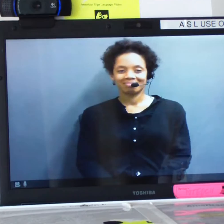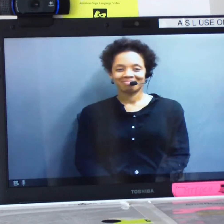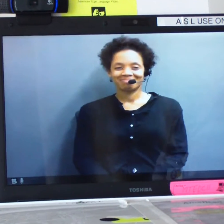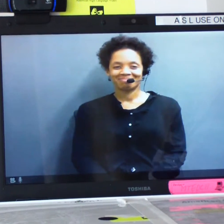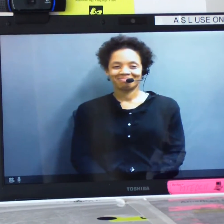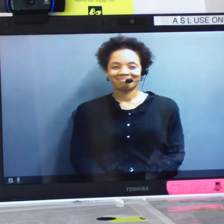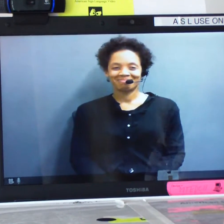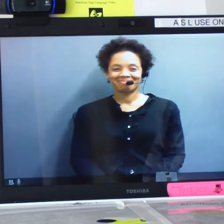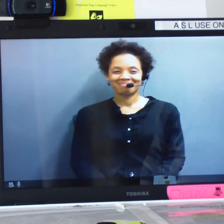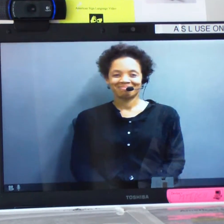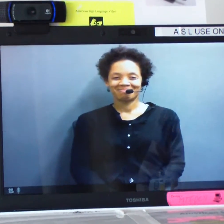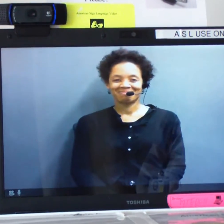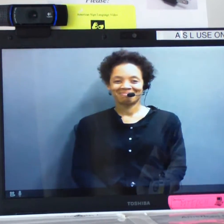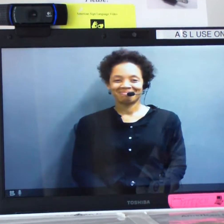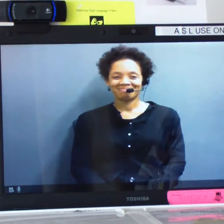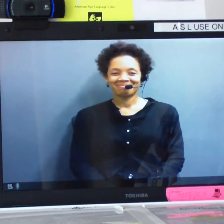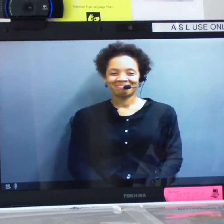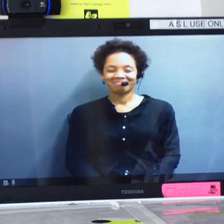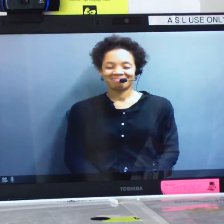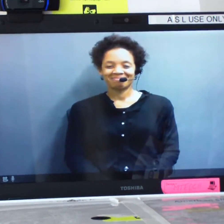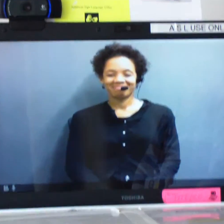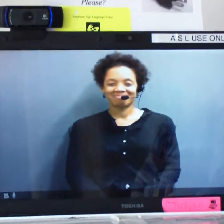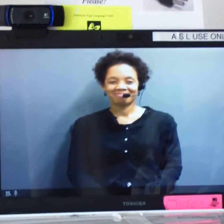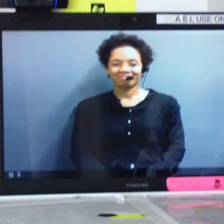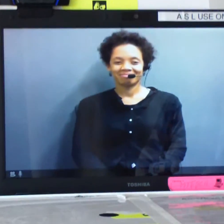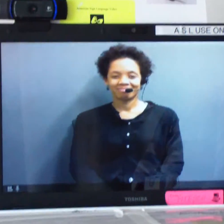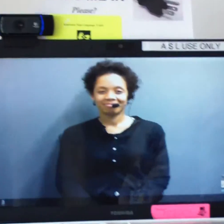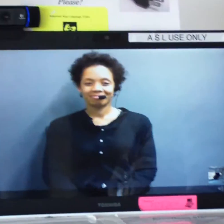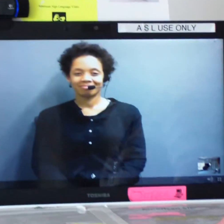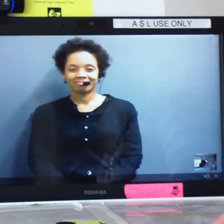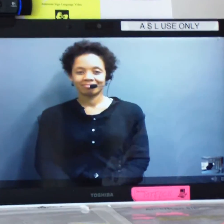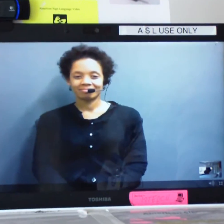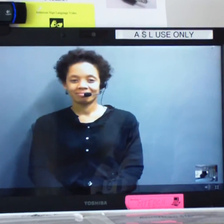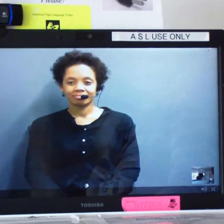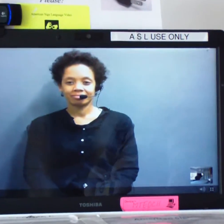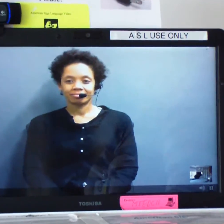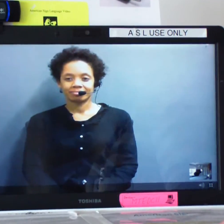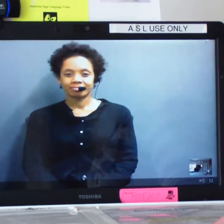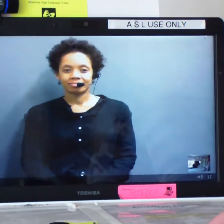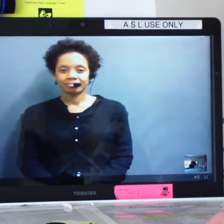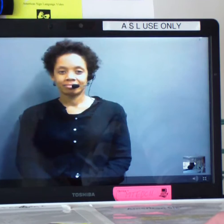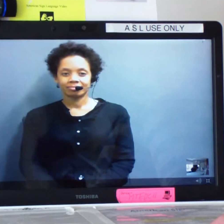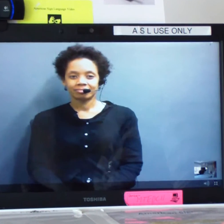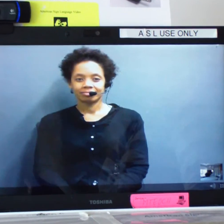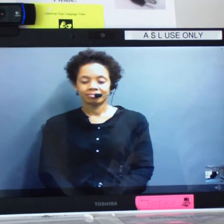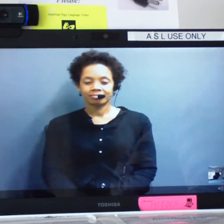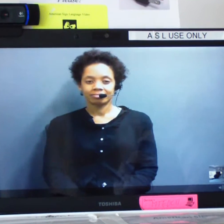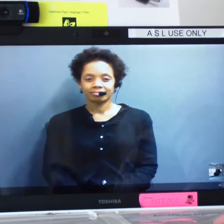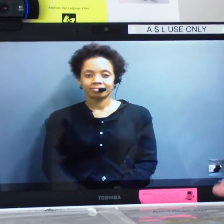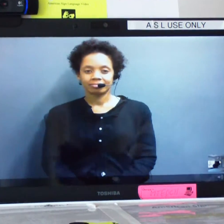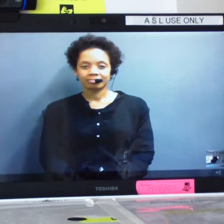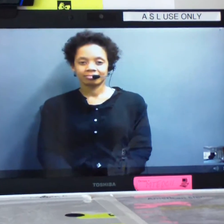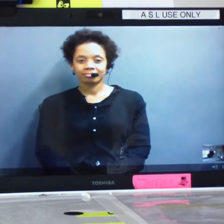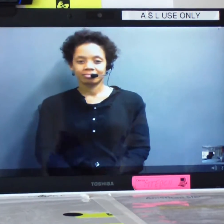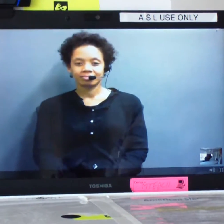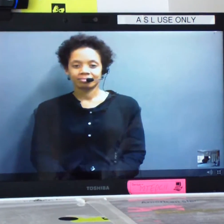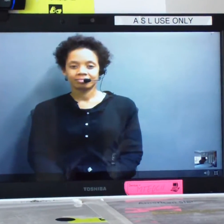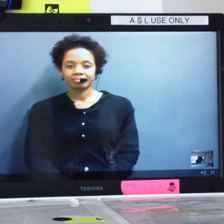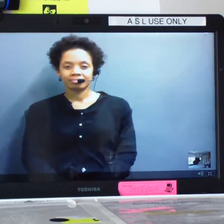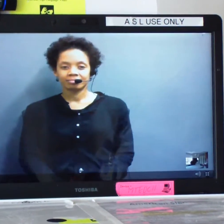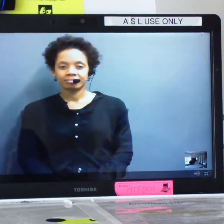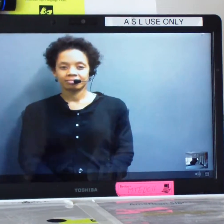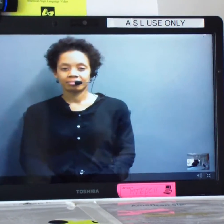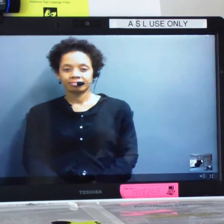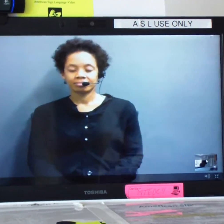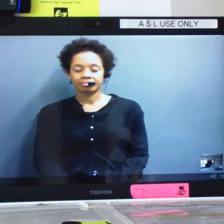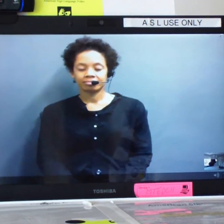Her job is to interpret. However, if you ask her to stand by, you need to go get somebody else,